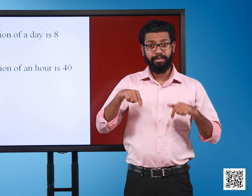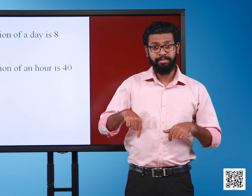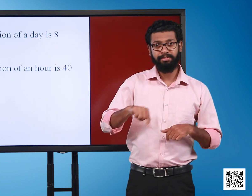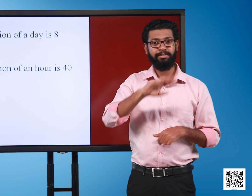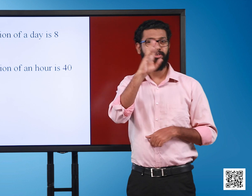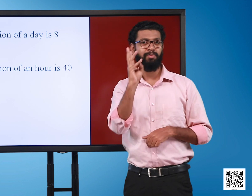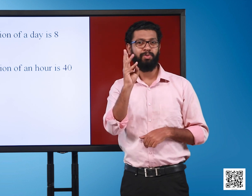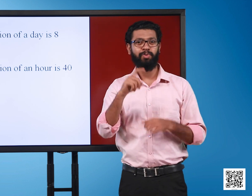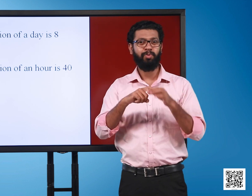4.